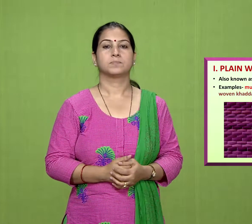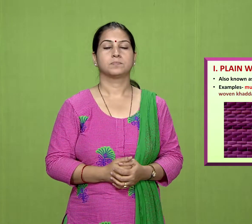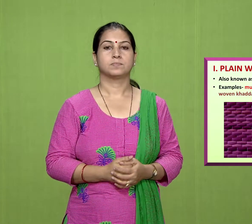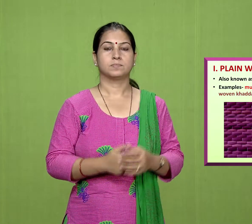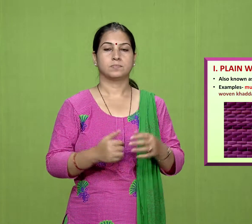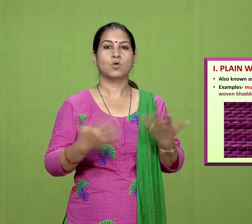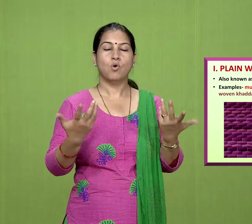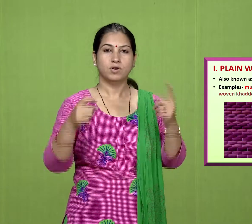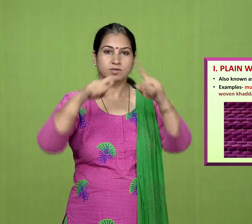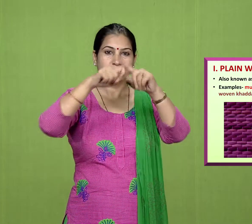woven khadar,